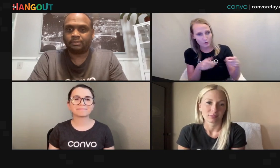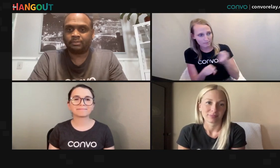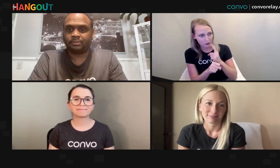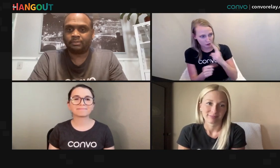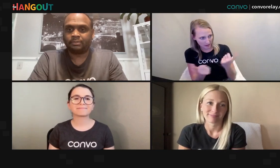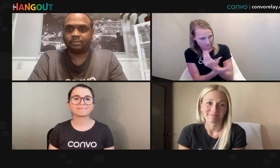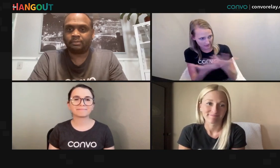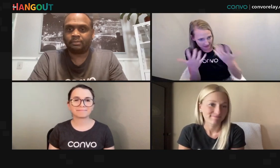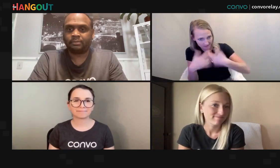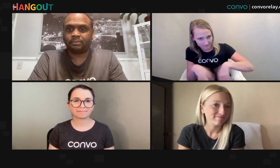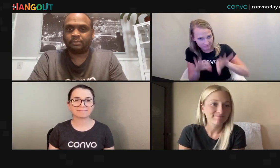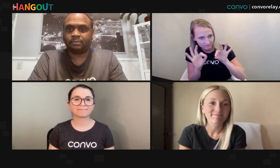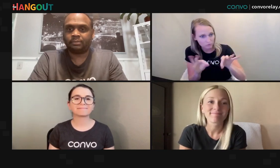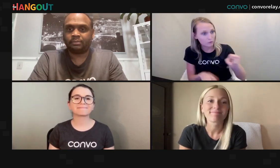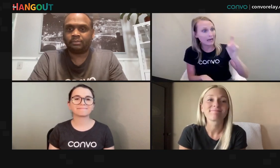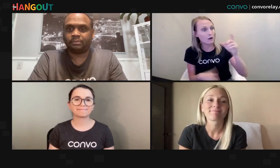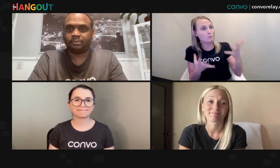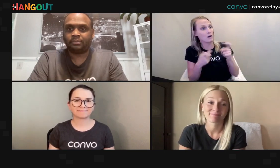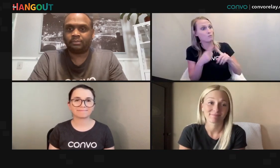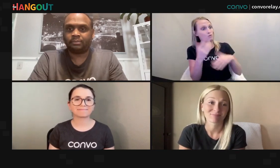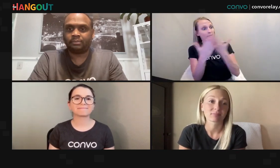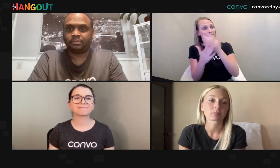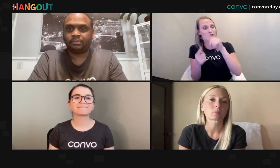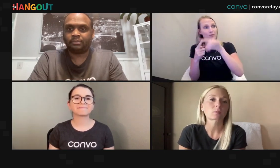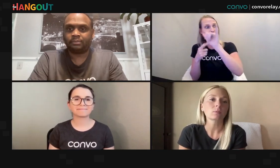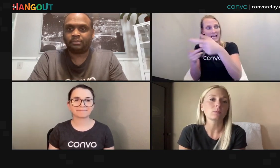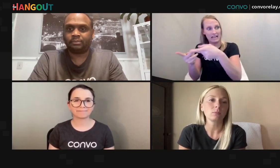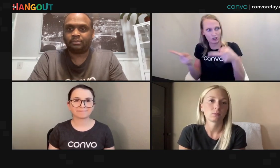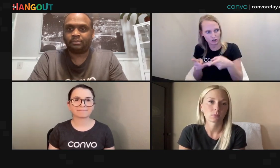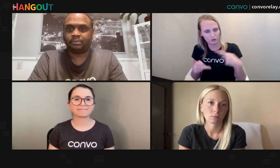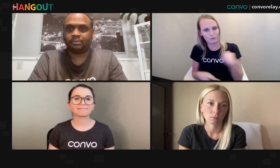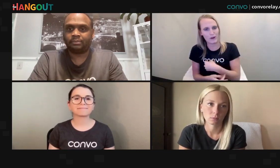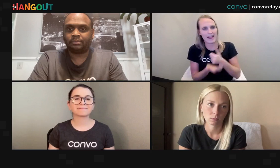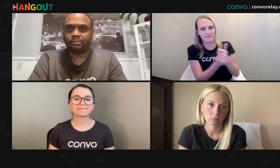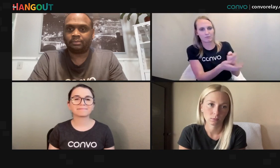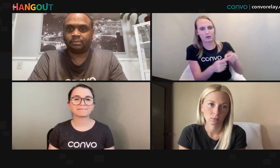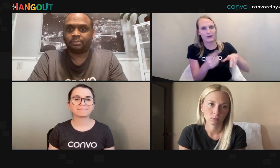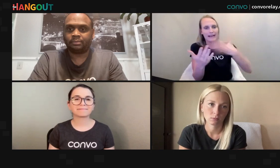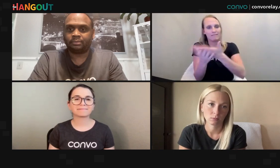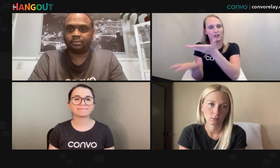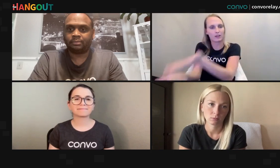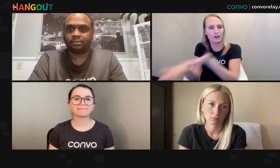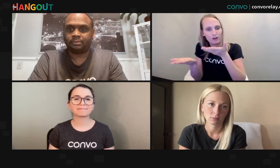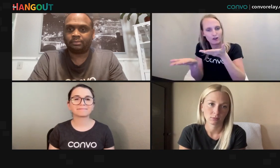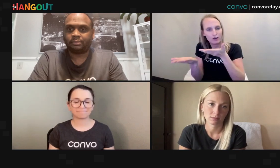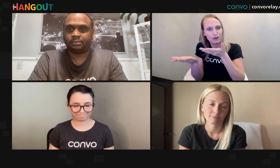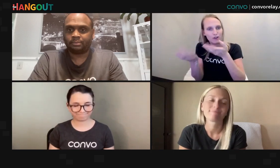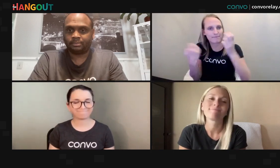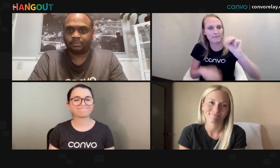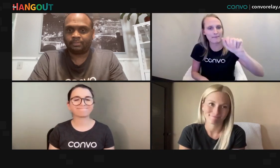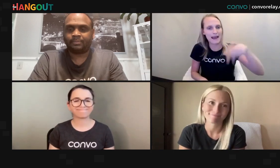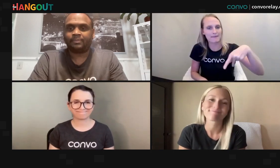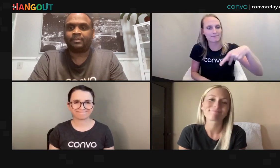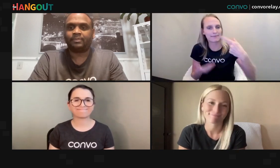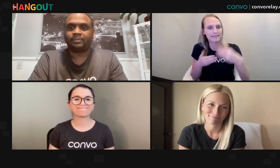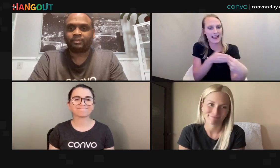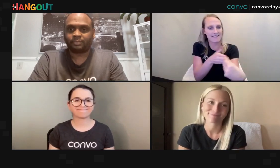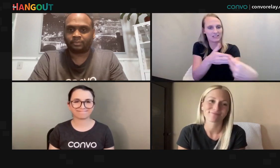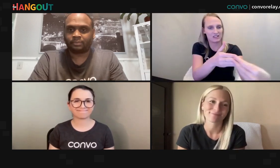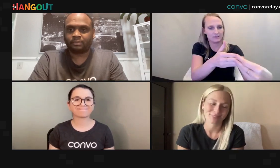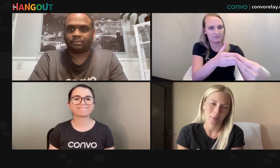the passenger. We're guiding you, making sure everything's worked out smoothly, making sure if you want to get to this area, we'll make sure you get